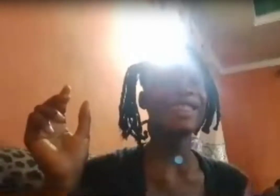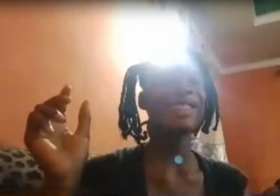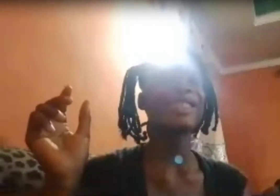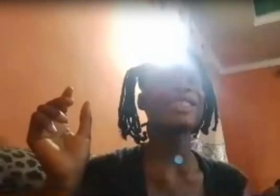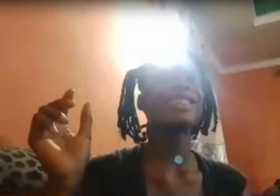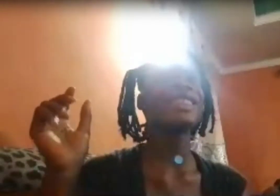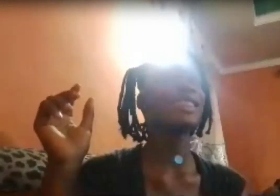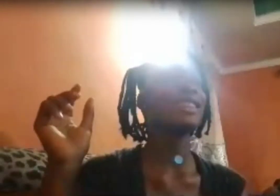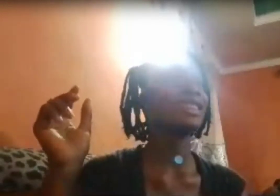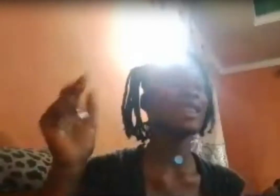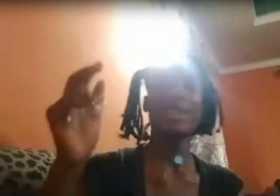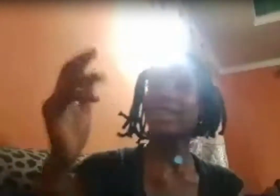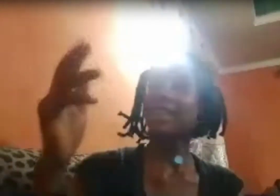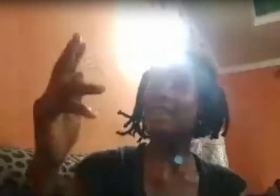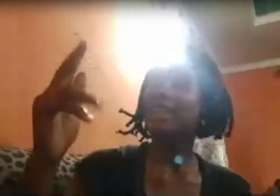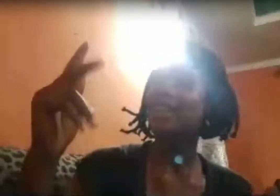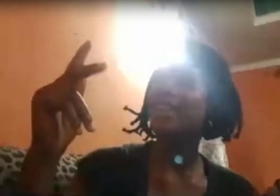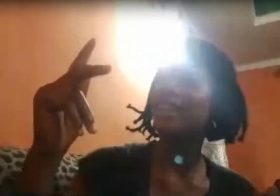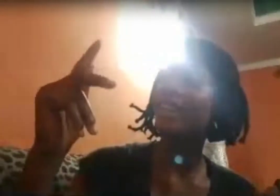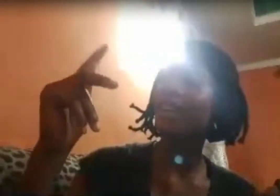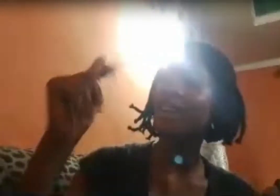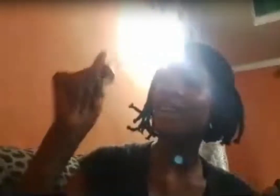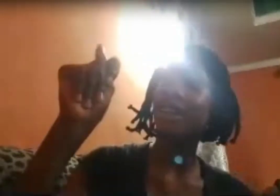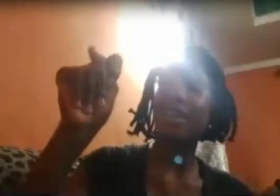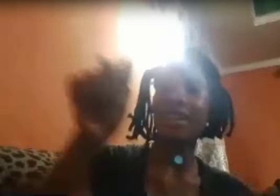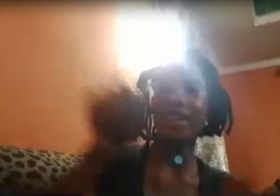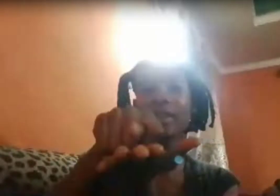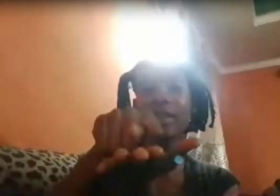Yes, 490. 490.